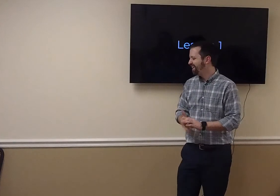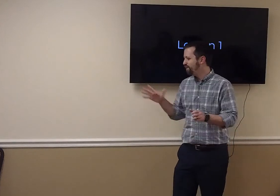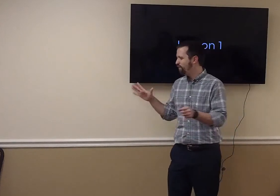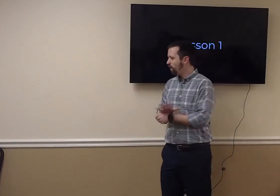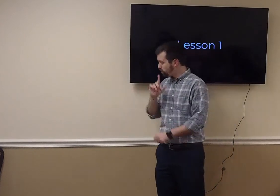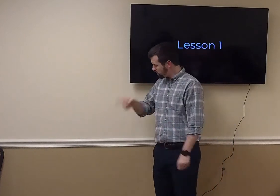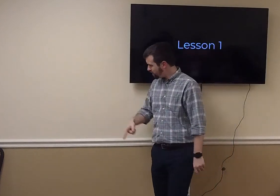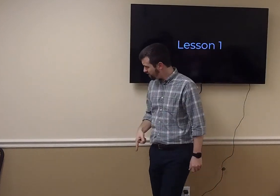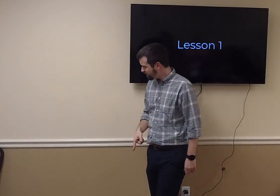Oh, are you sure?